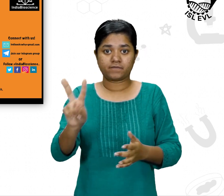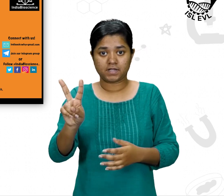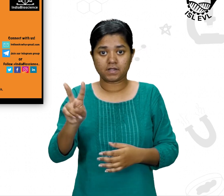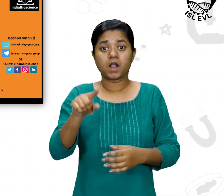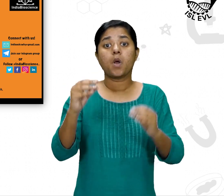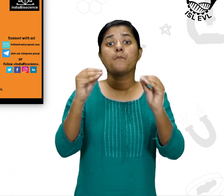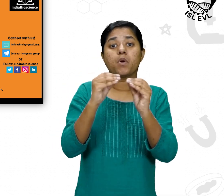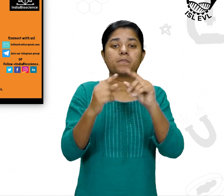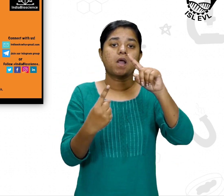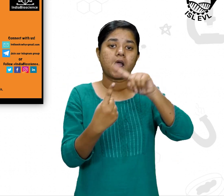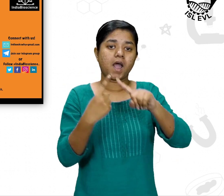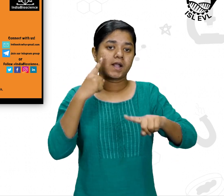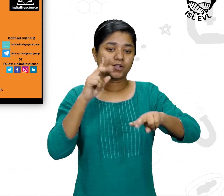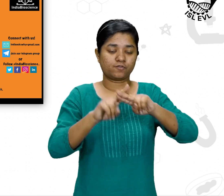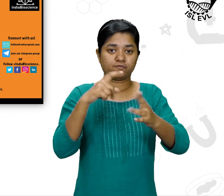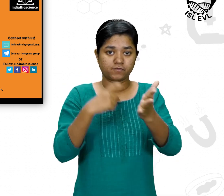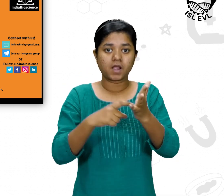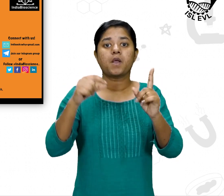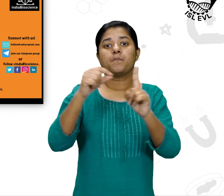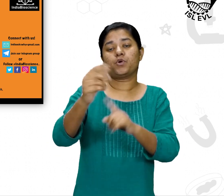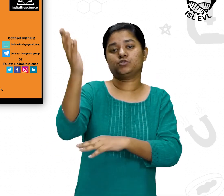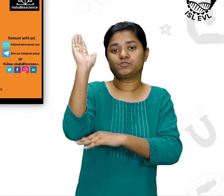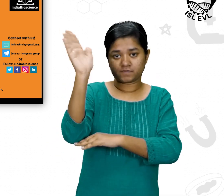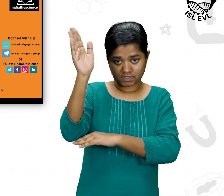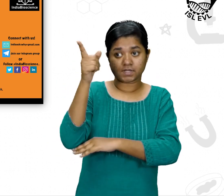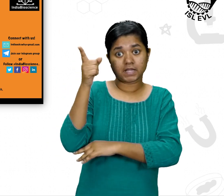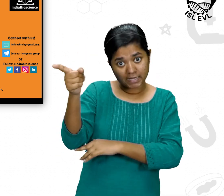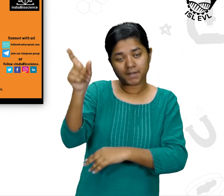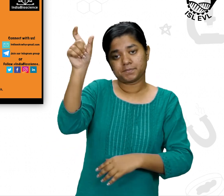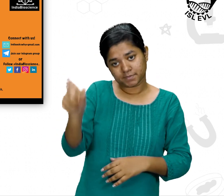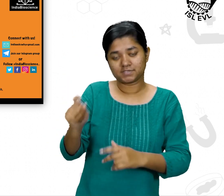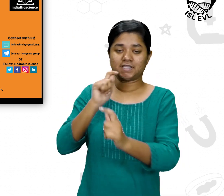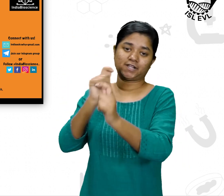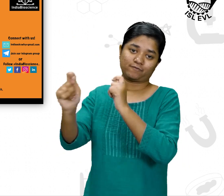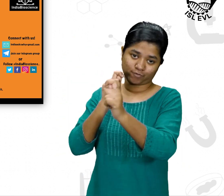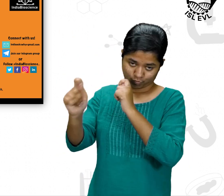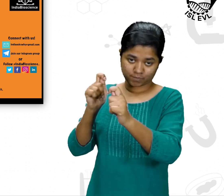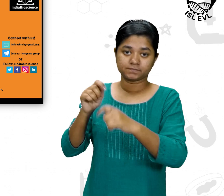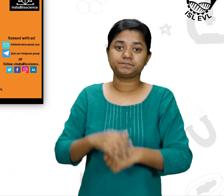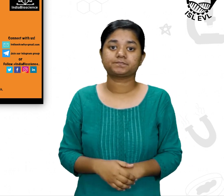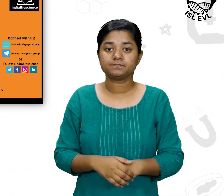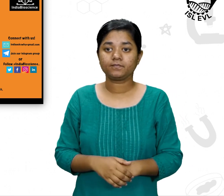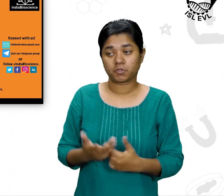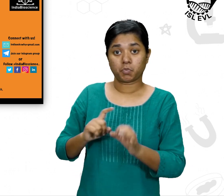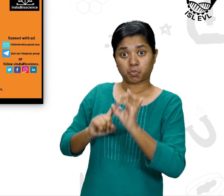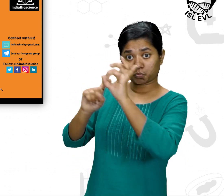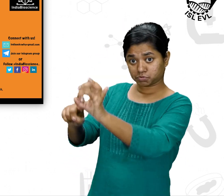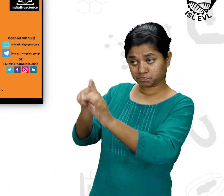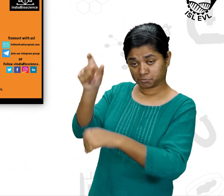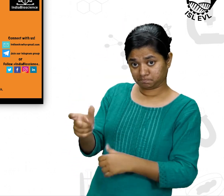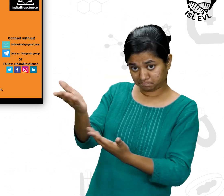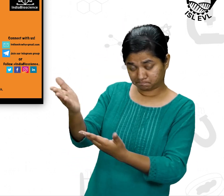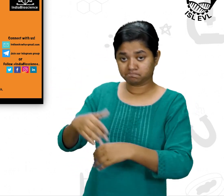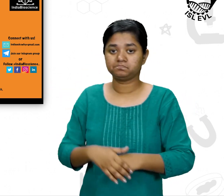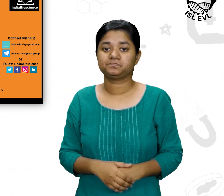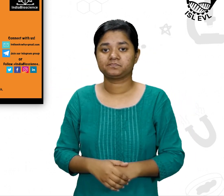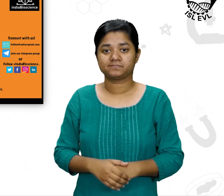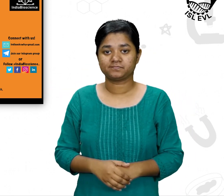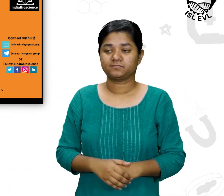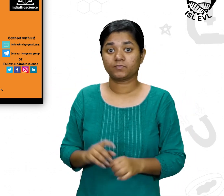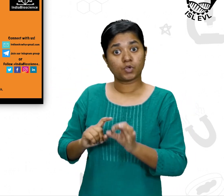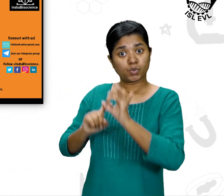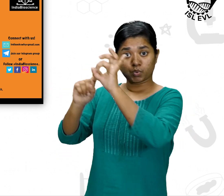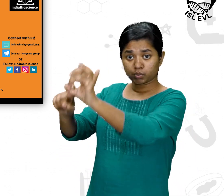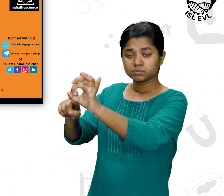So, Dr. Vedder, we ask you the question, why do we find babies cute? Okay, so it's